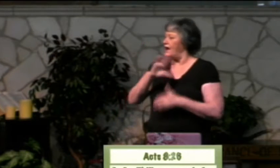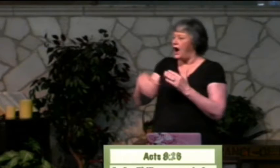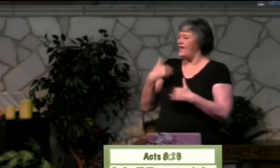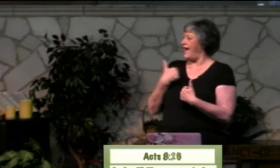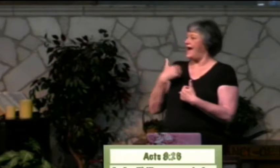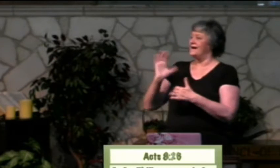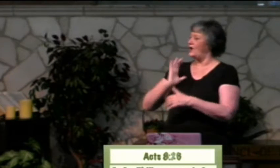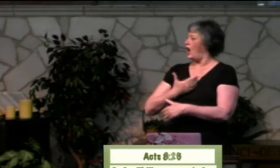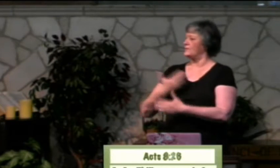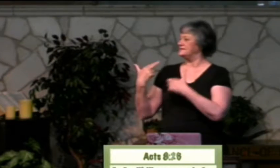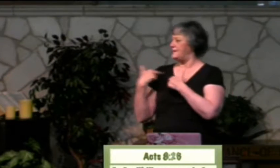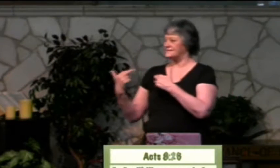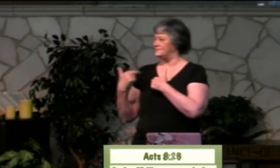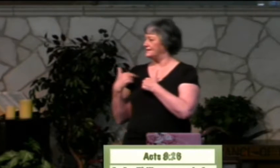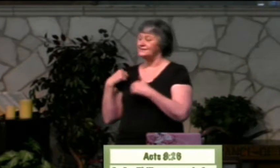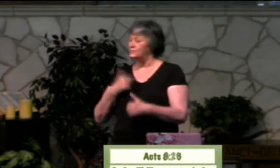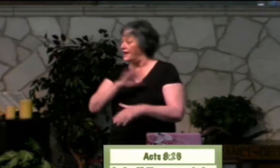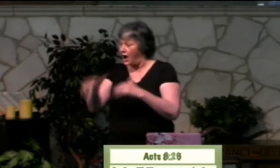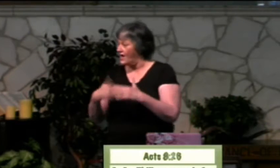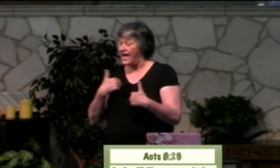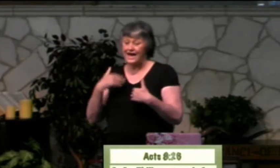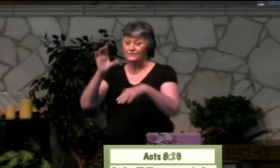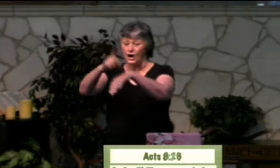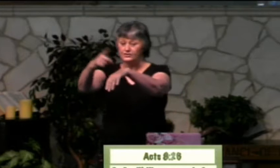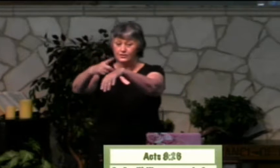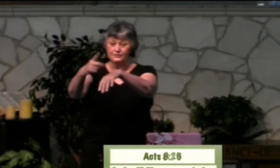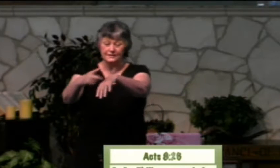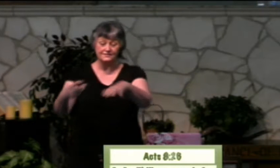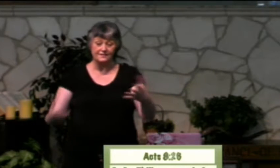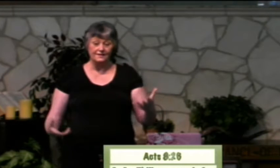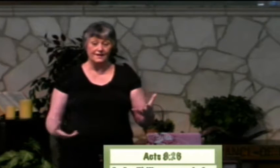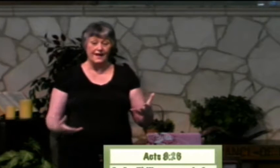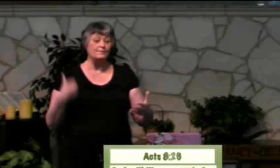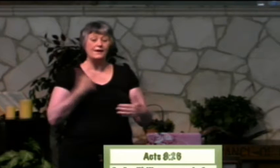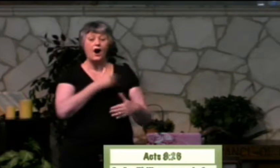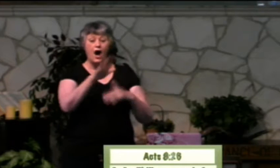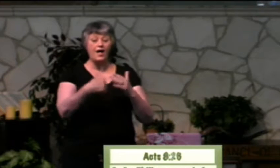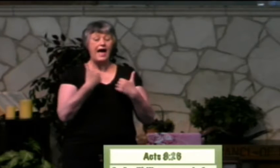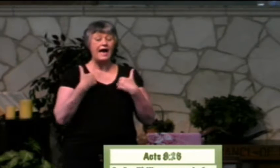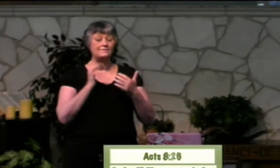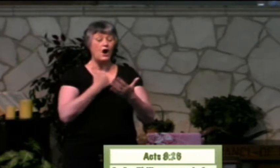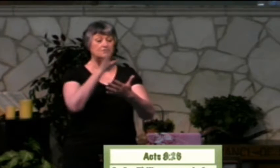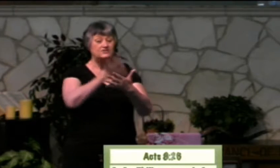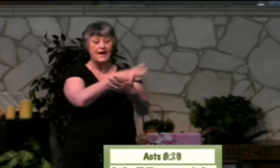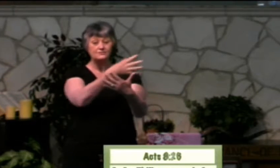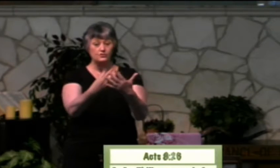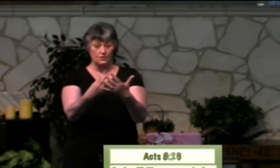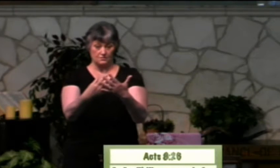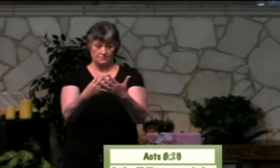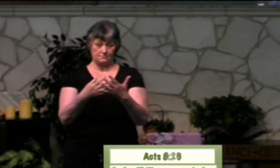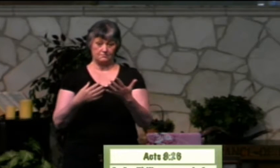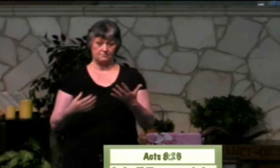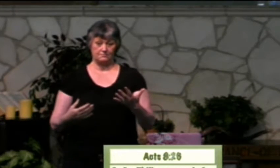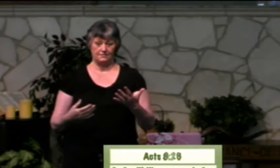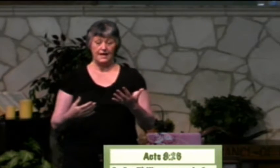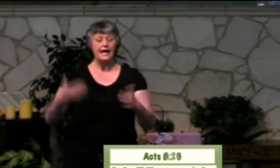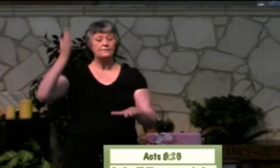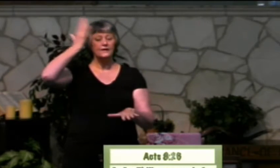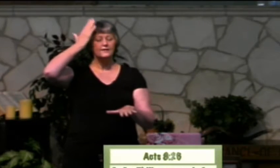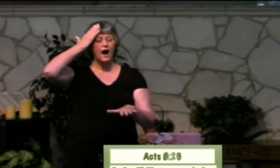all have our responsibilities. We all have our duties. And we all have our schedule. And we